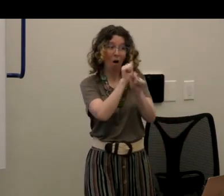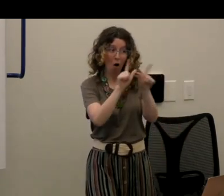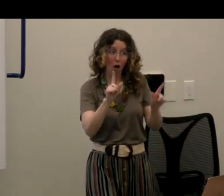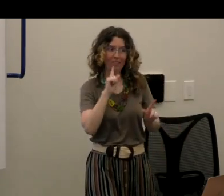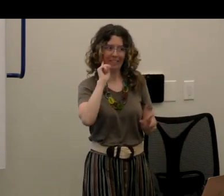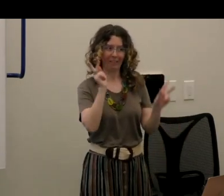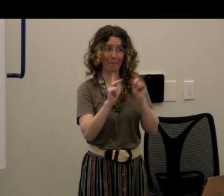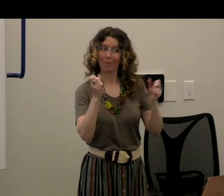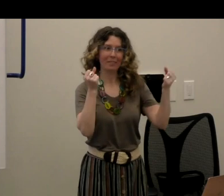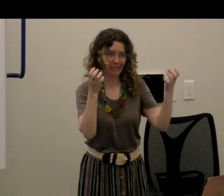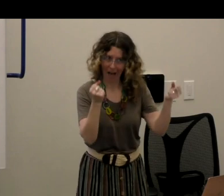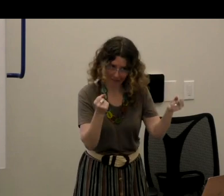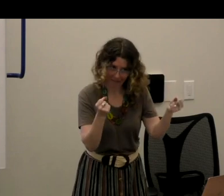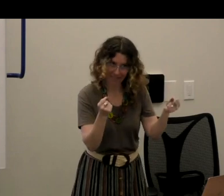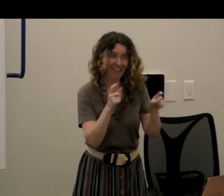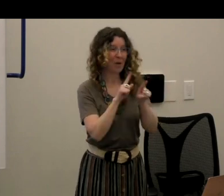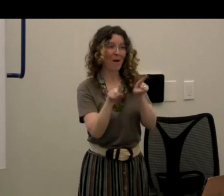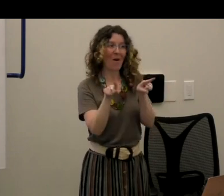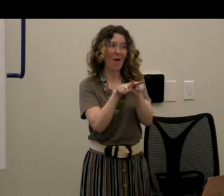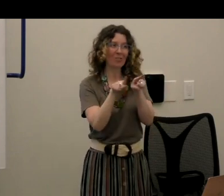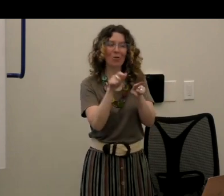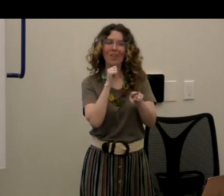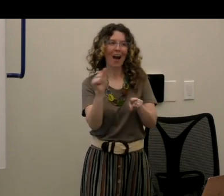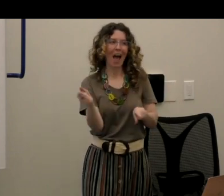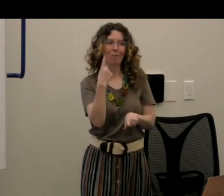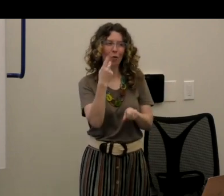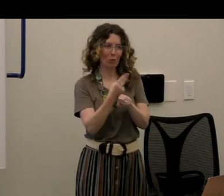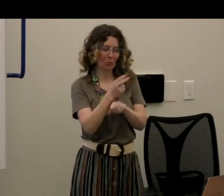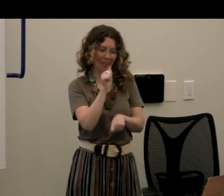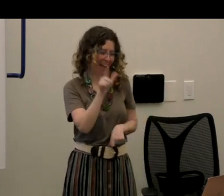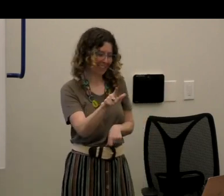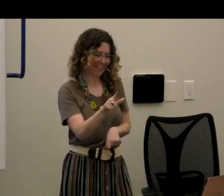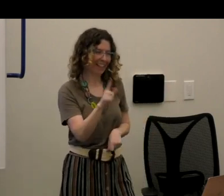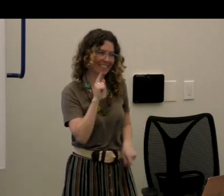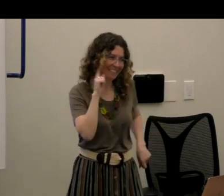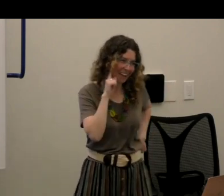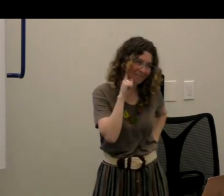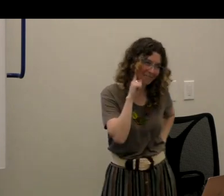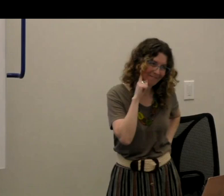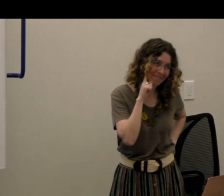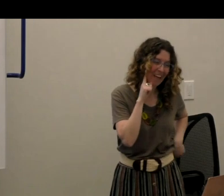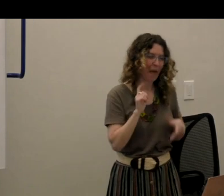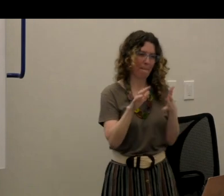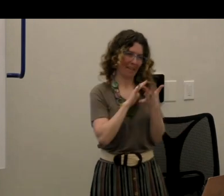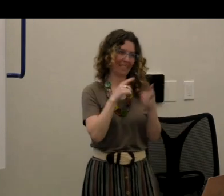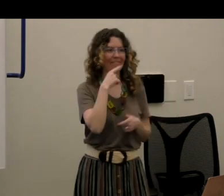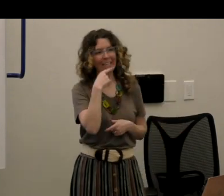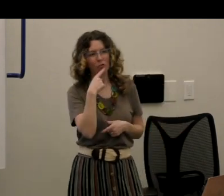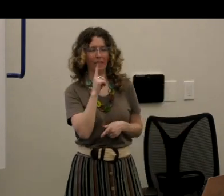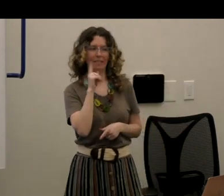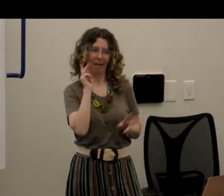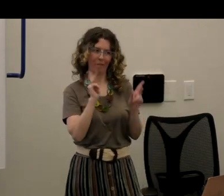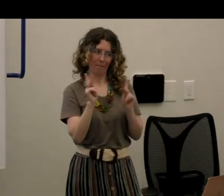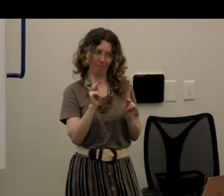It's important to remember that not all deaf people use American Sign Language, and not everyone chooses ASL when they're deaf.